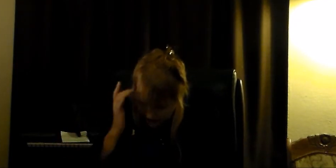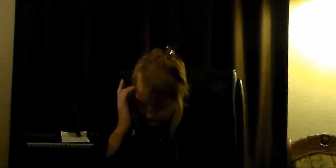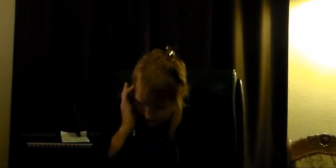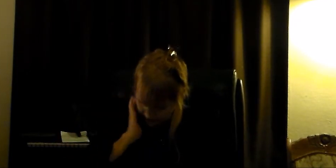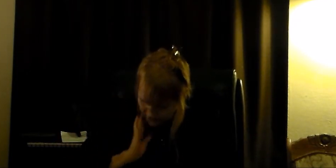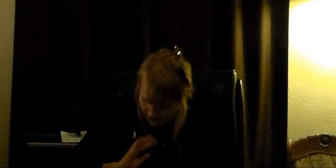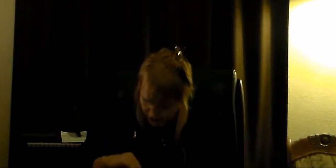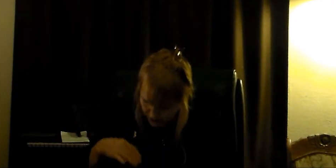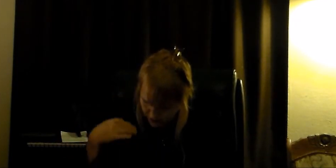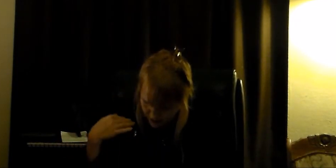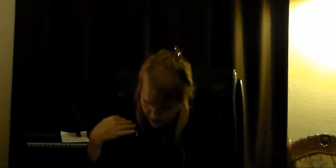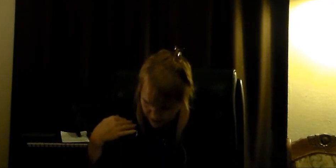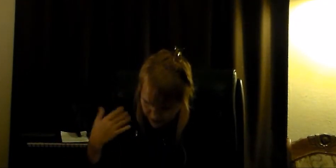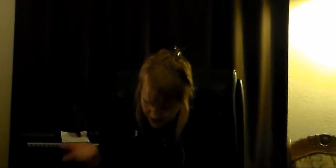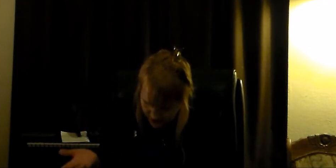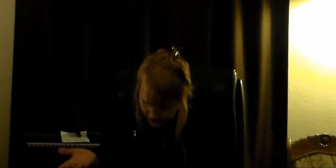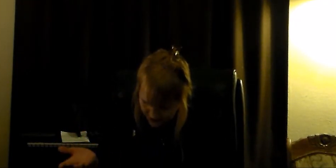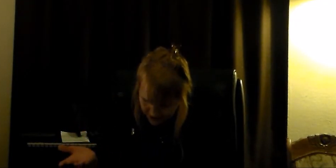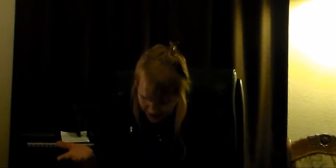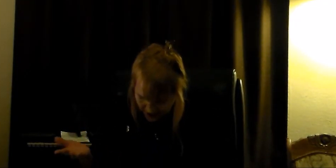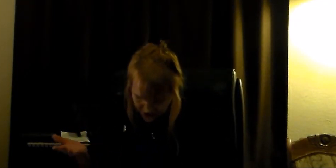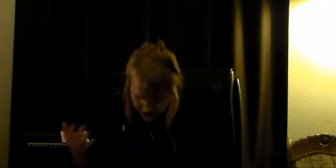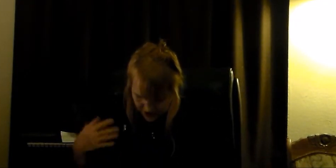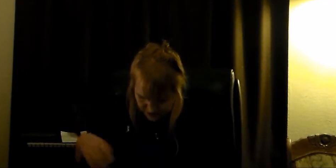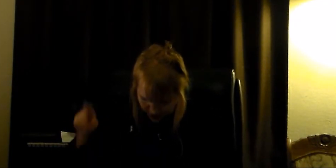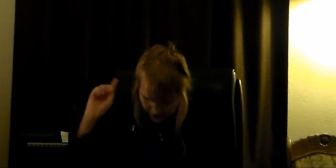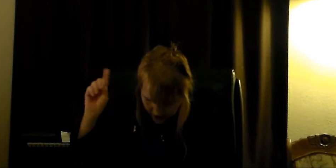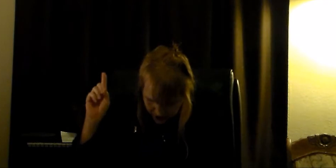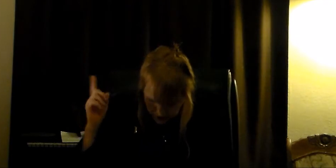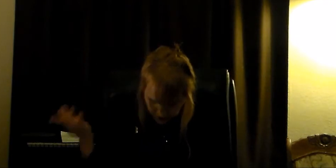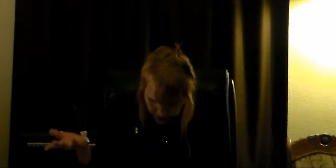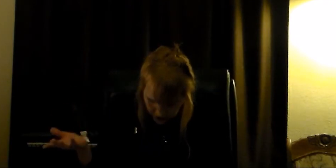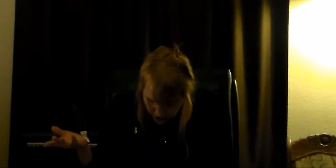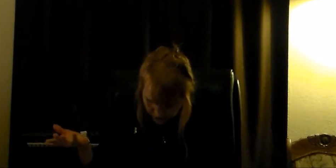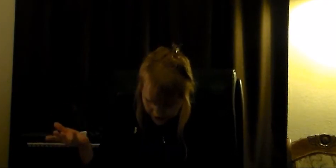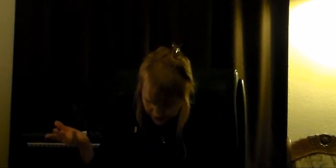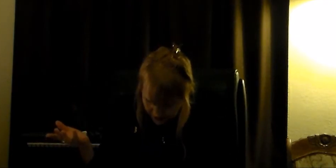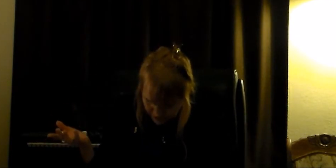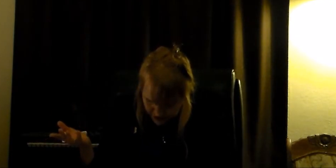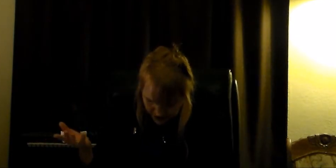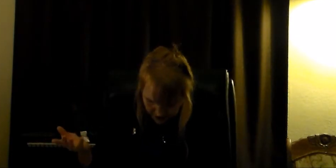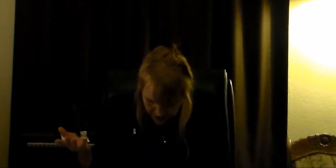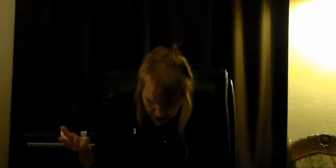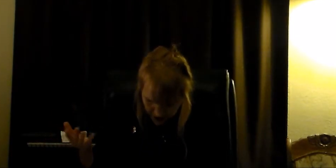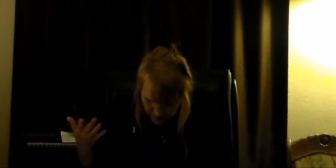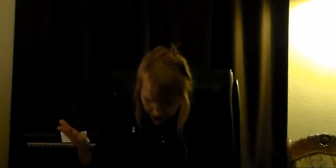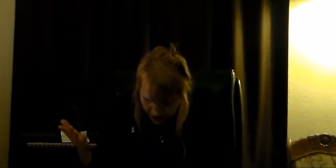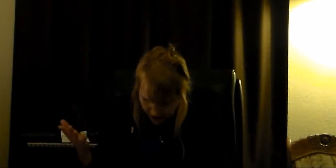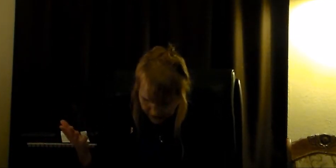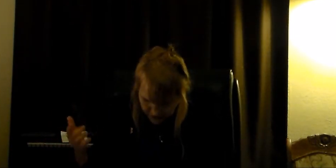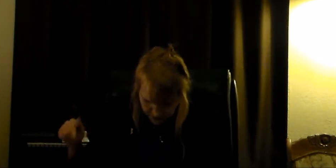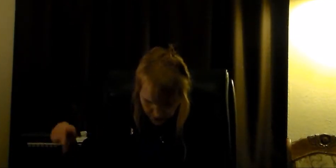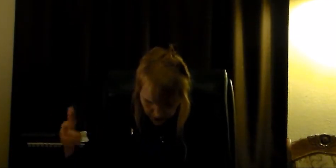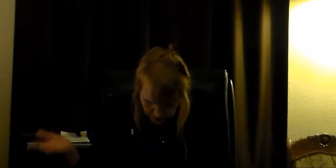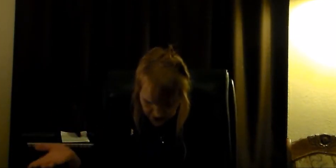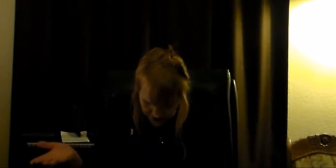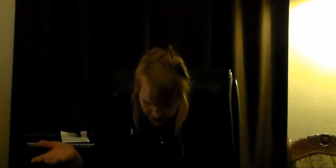from their facility mansions, by God's will, redeemed, saved my life from the grave, which is